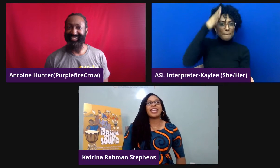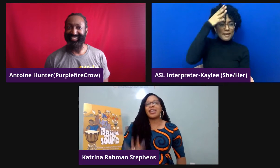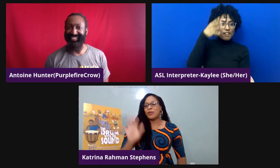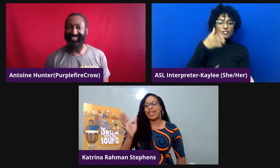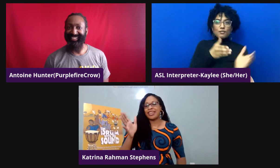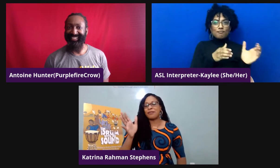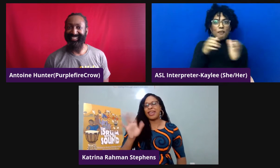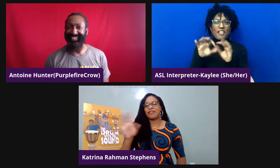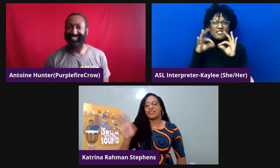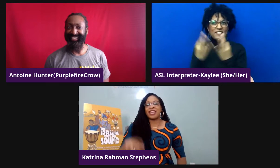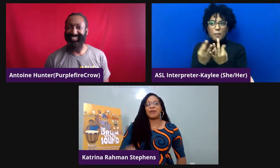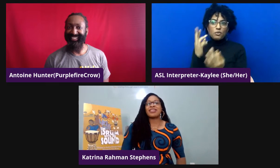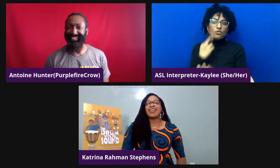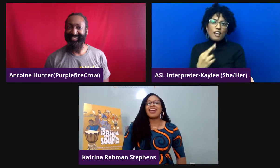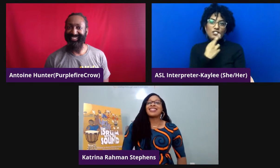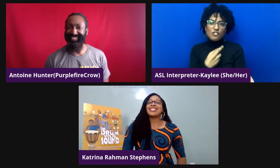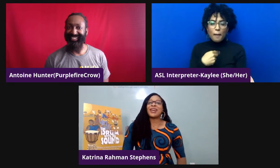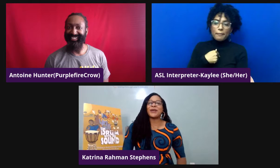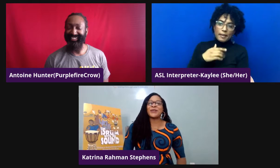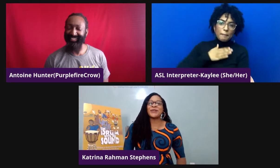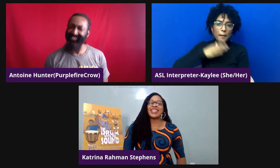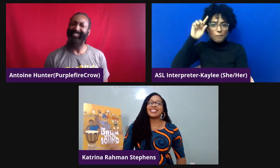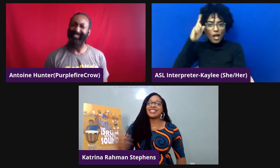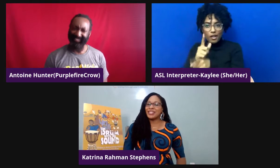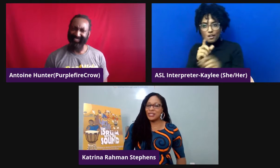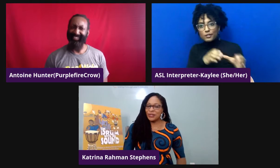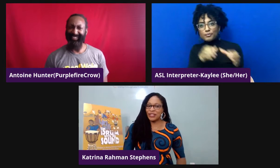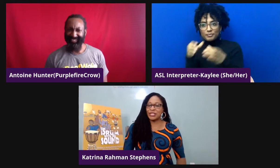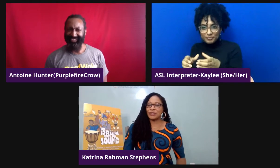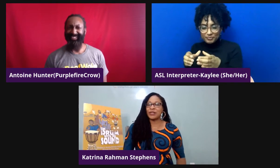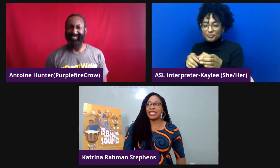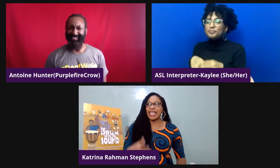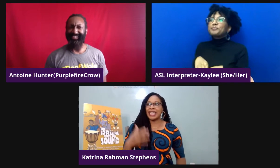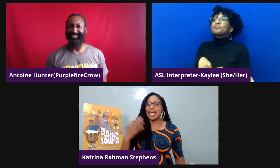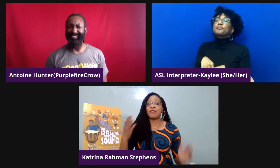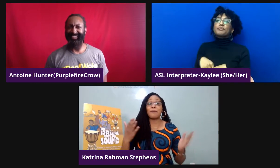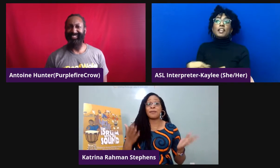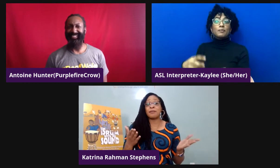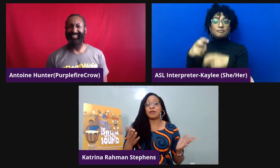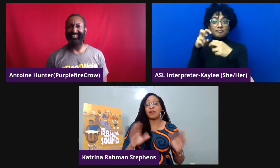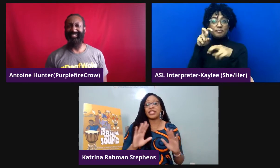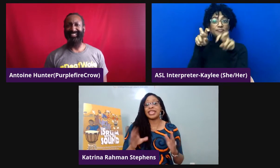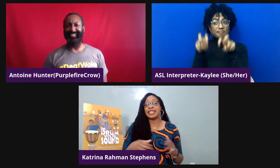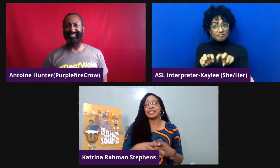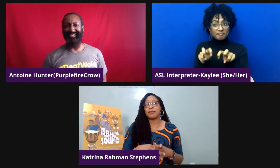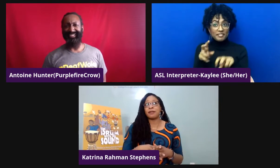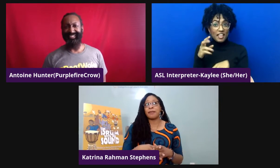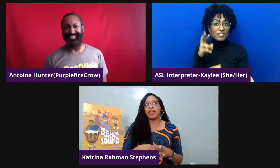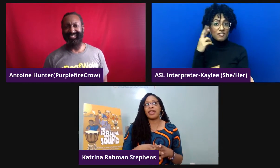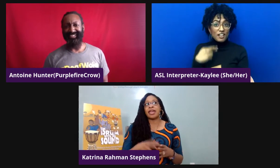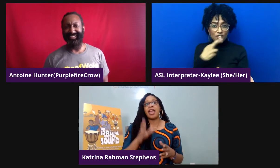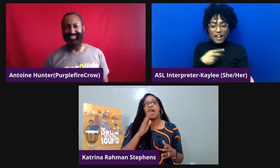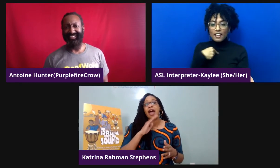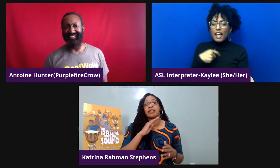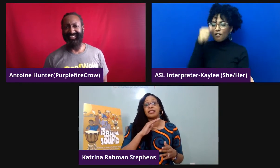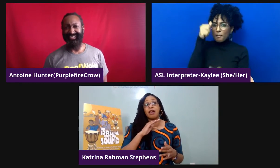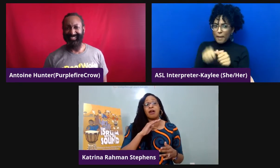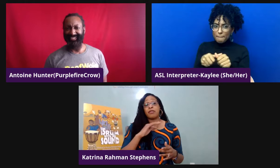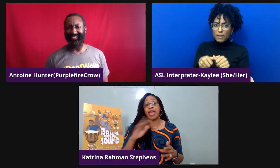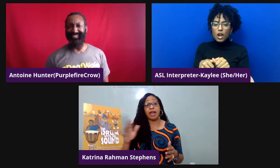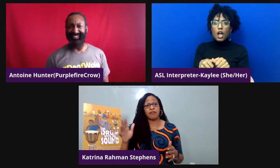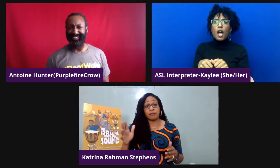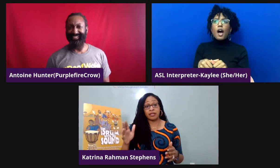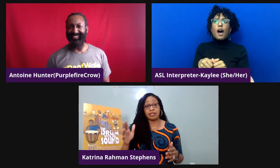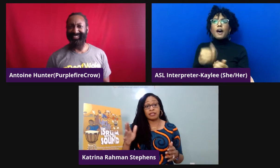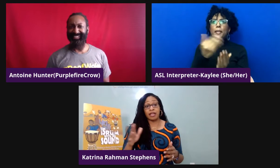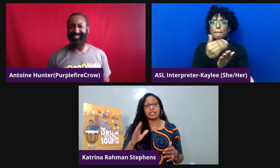restaurant. We had good behavior that week. So they took us to a restaurant, and I remember on the kids' meal bag, I saw